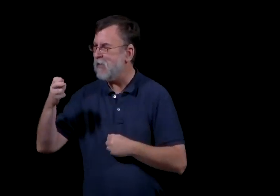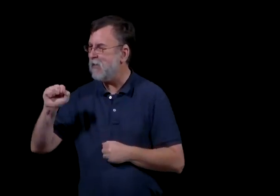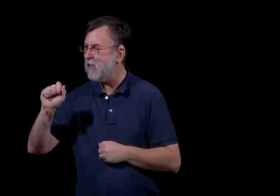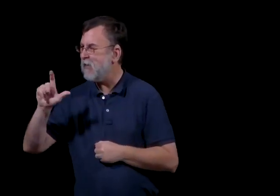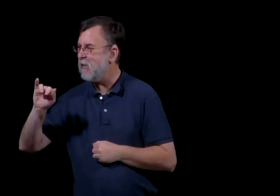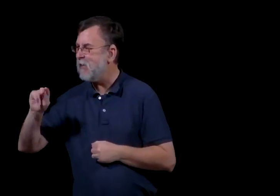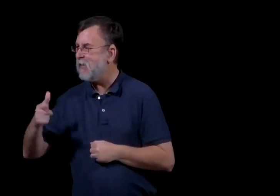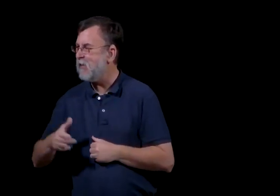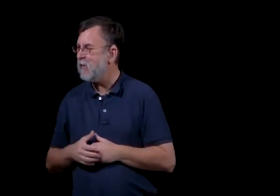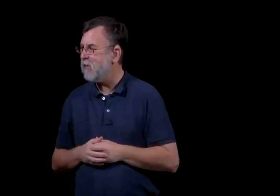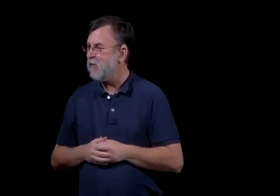Healing.